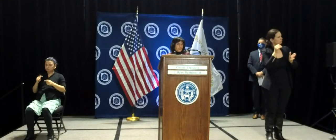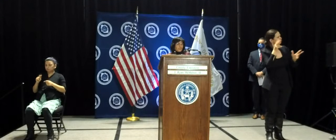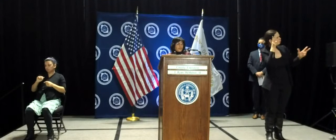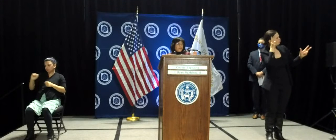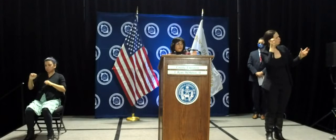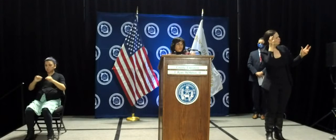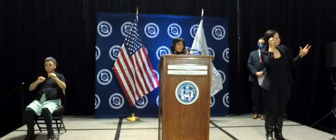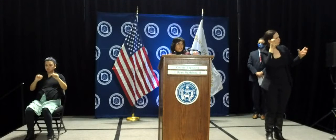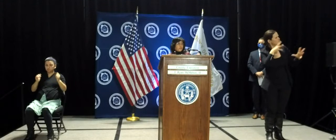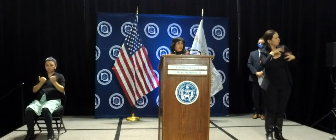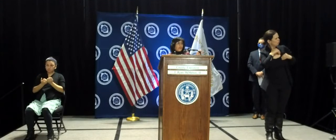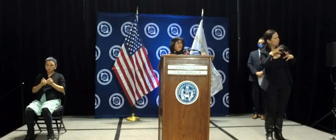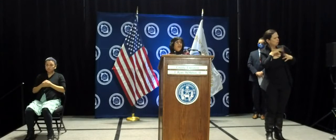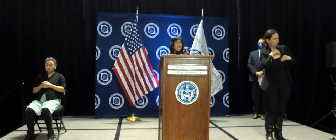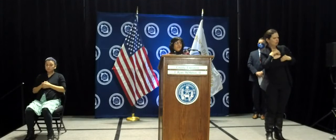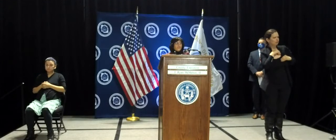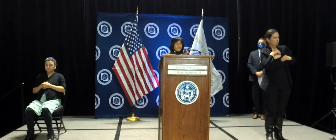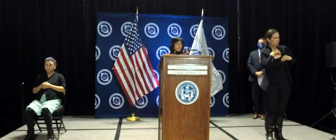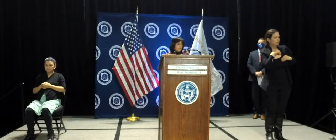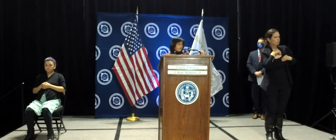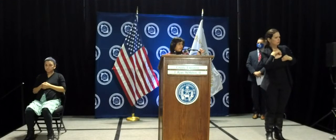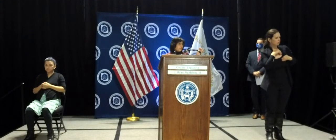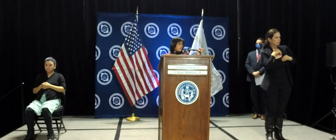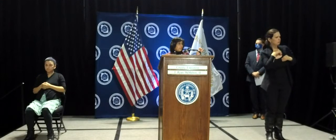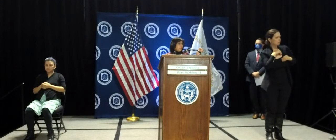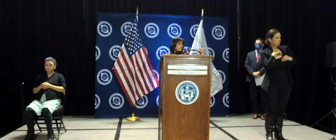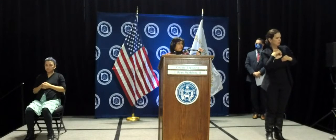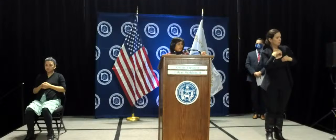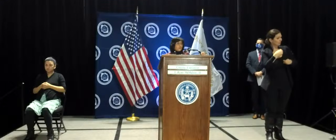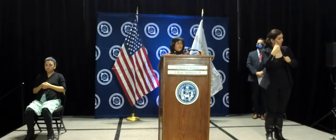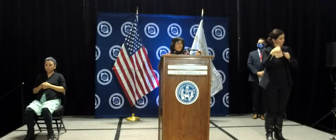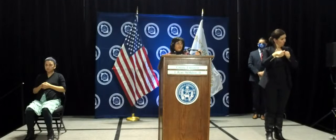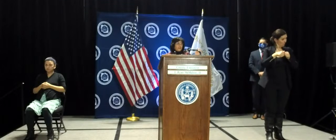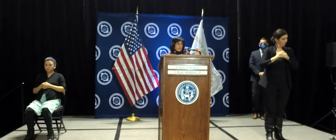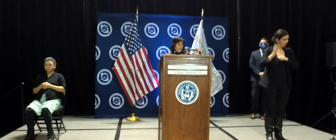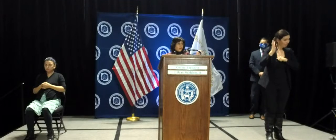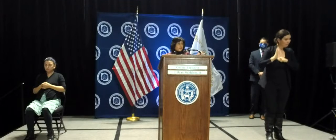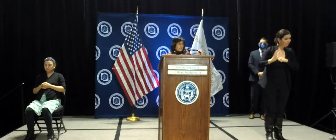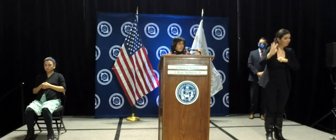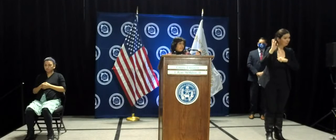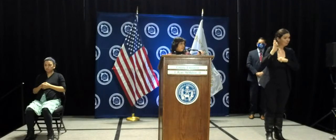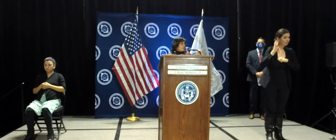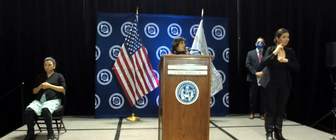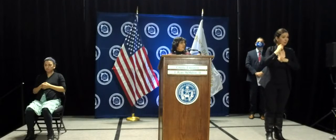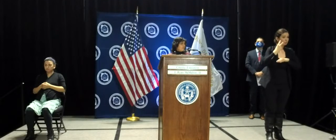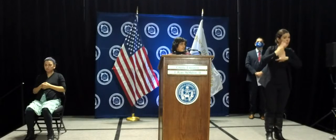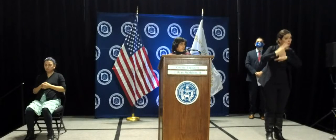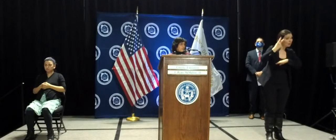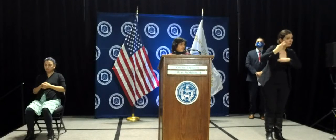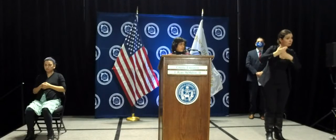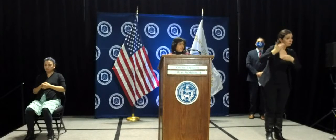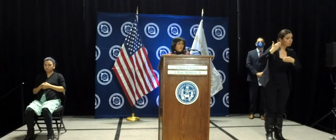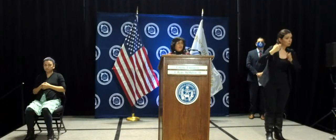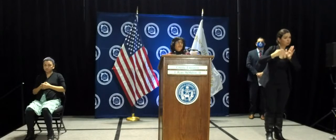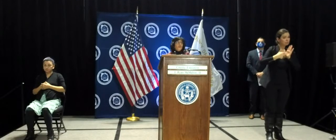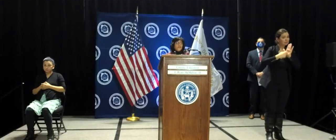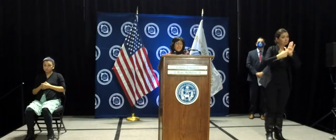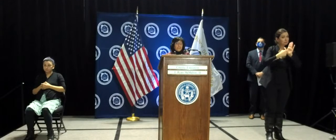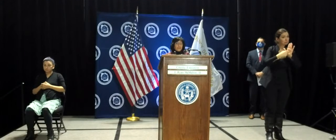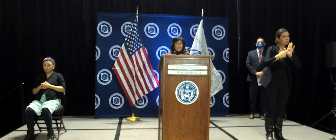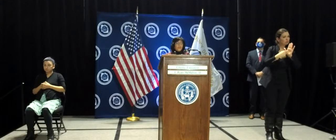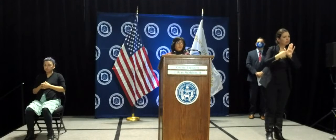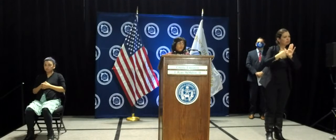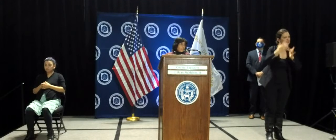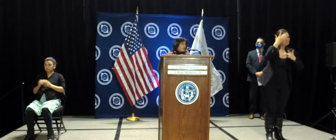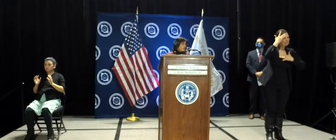symptoms. 2 days prior to the onset of symptoms, you should count that this is a period of exposure. Before